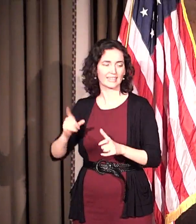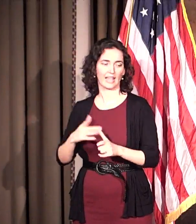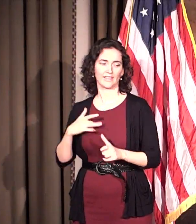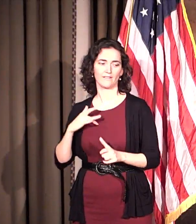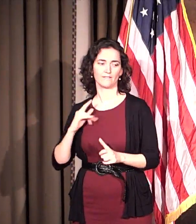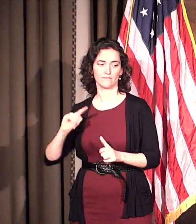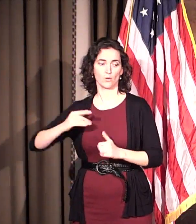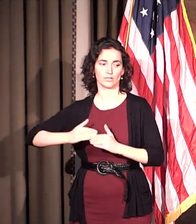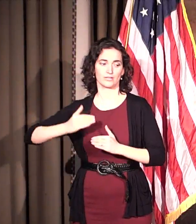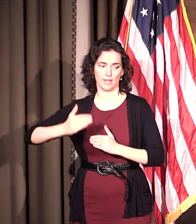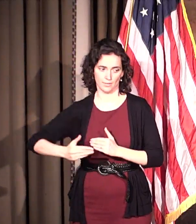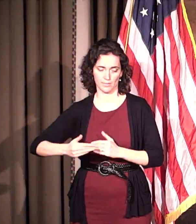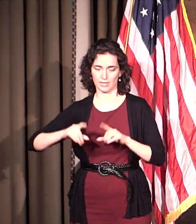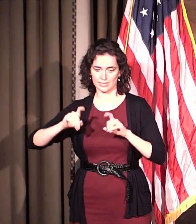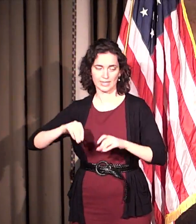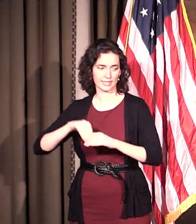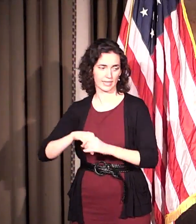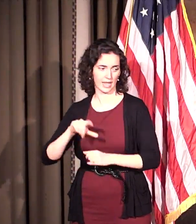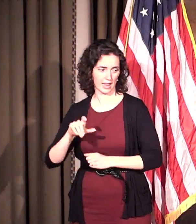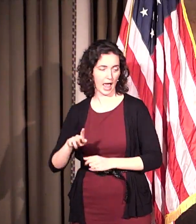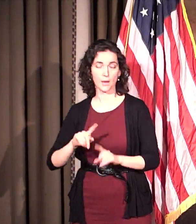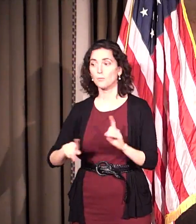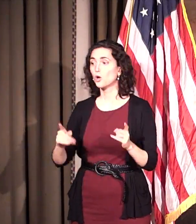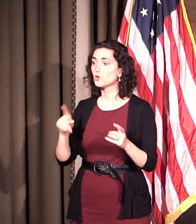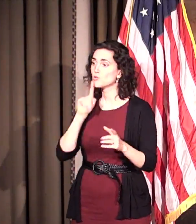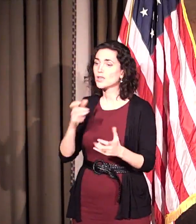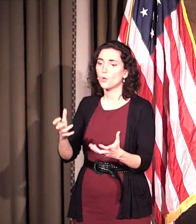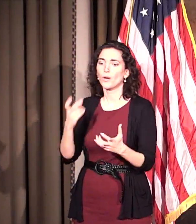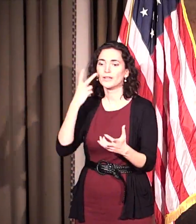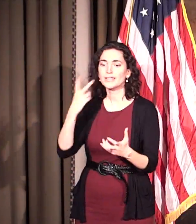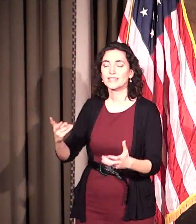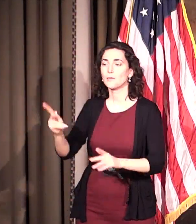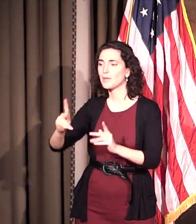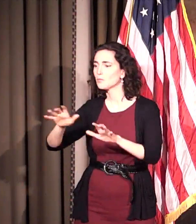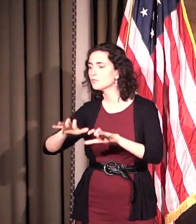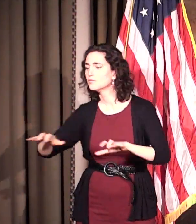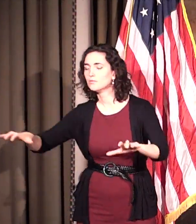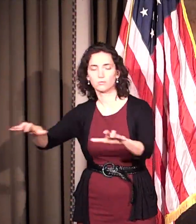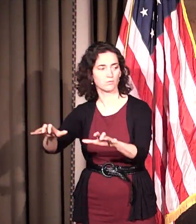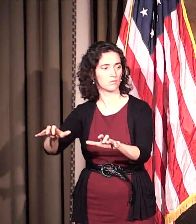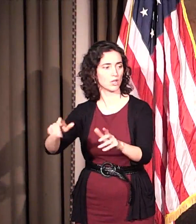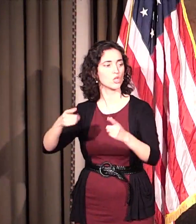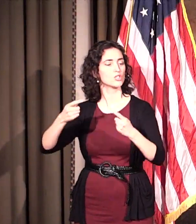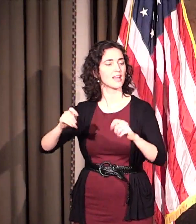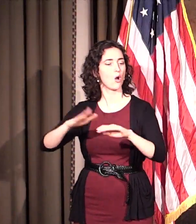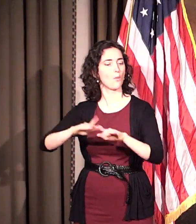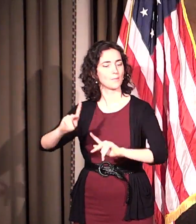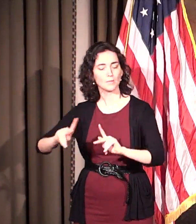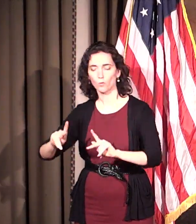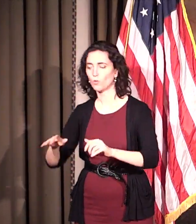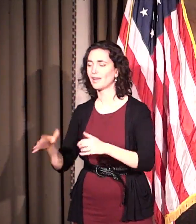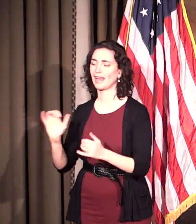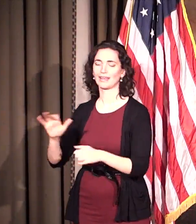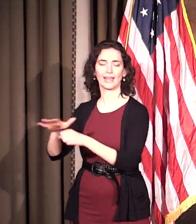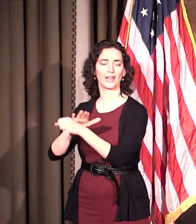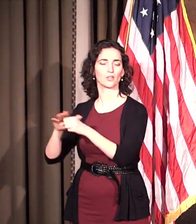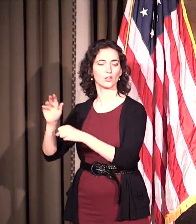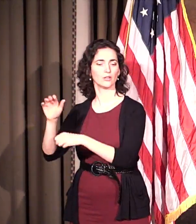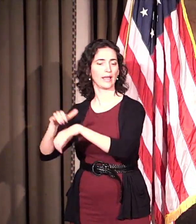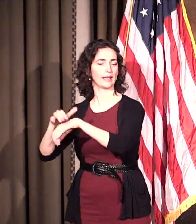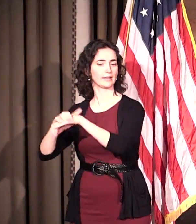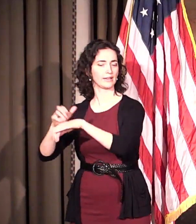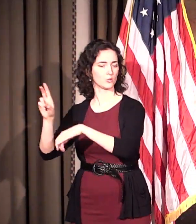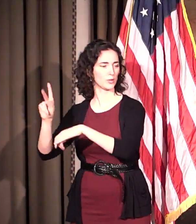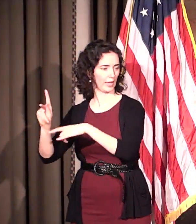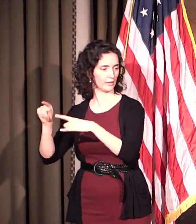type of development. And of course, what we really want to see is population data. We want to see an area that has, particularly like the UK right now that has a lot